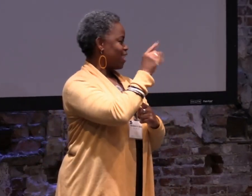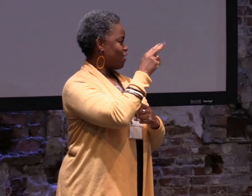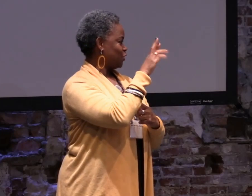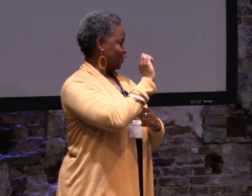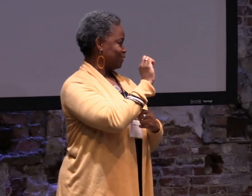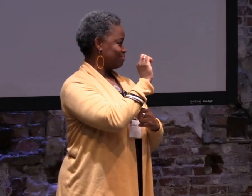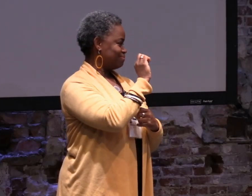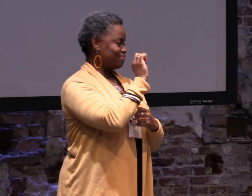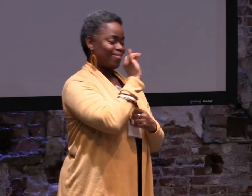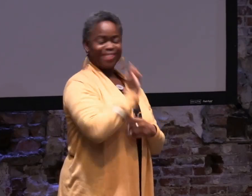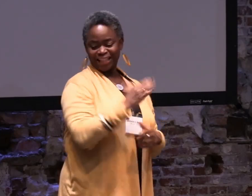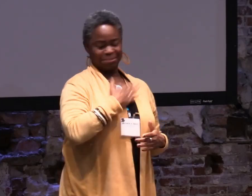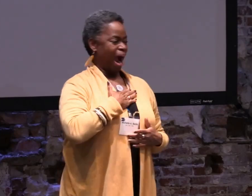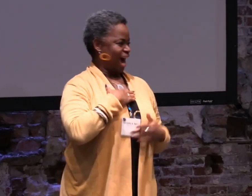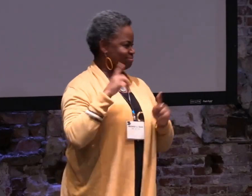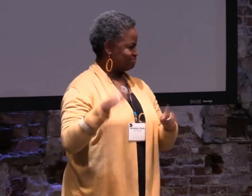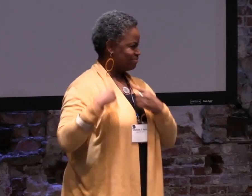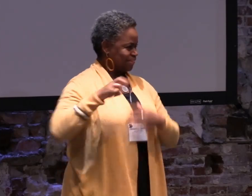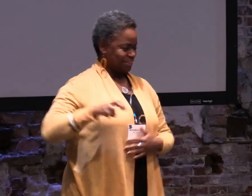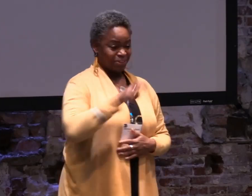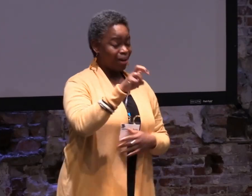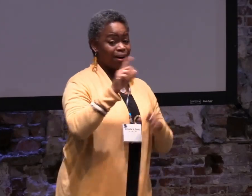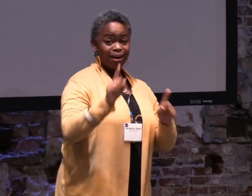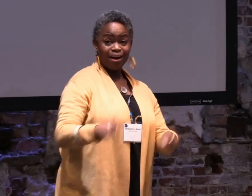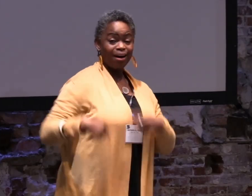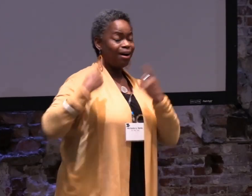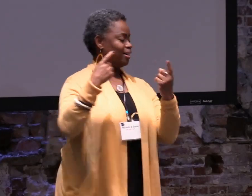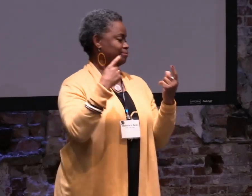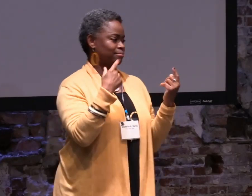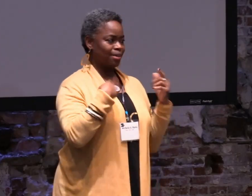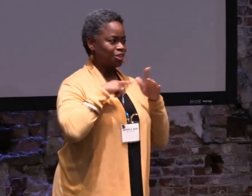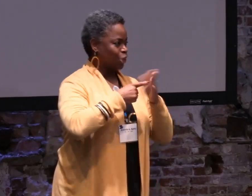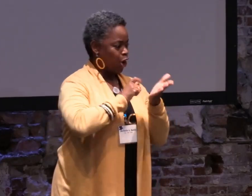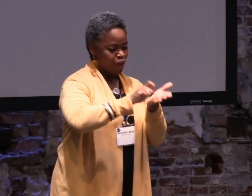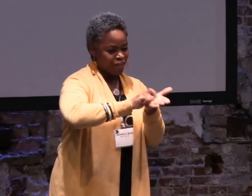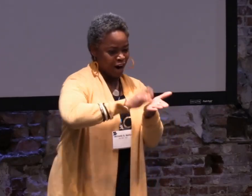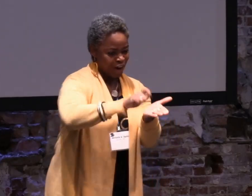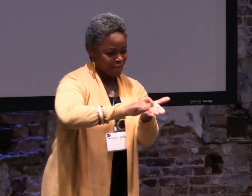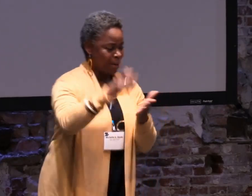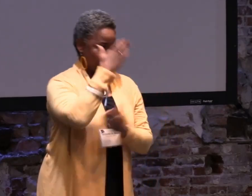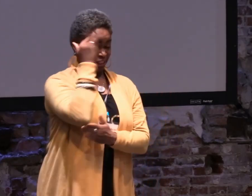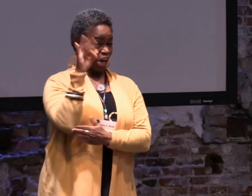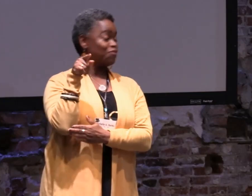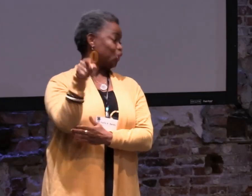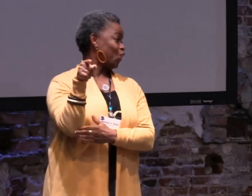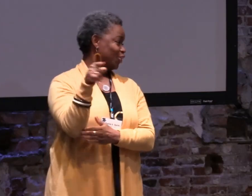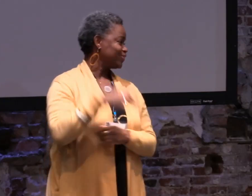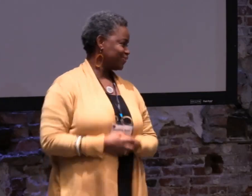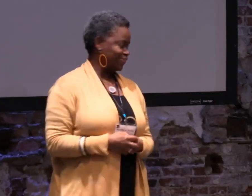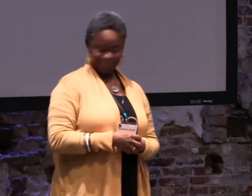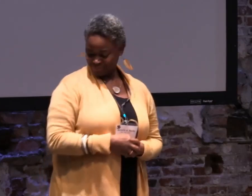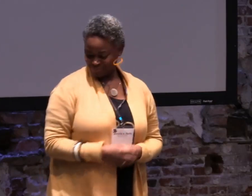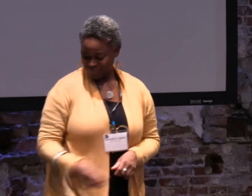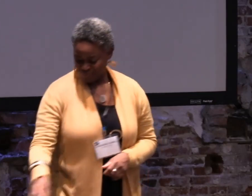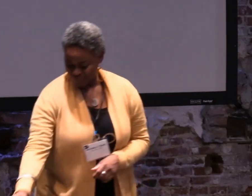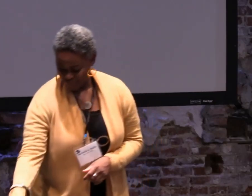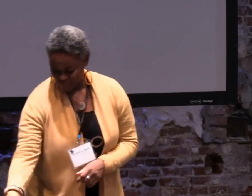had inspired me. So all of those pieces are significant tokens of inspiration